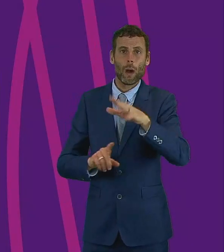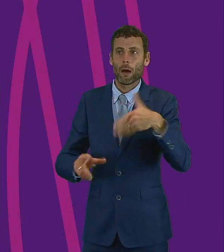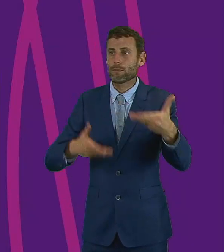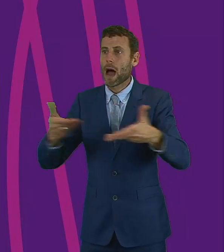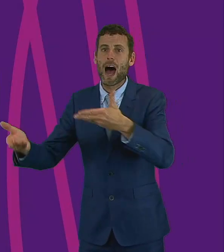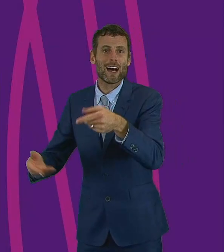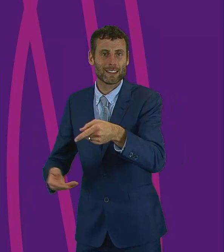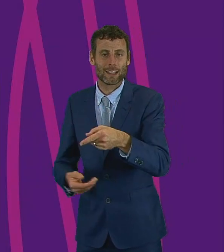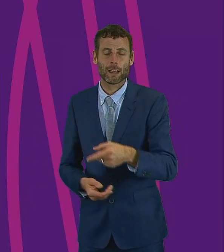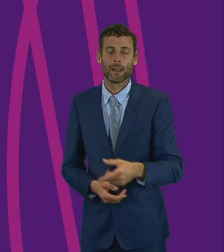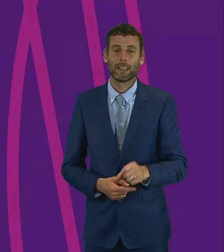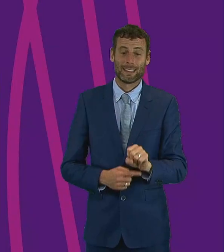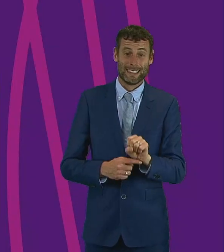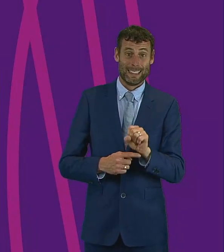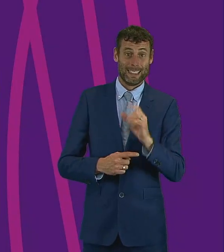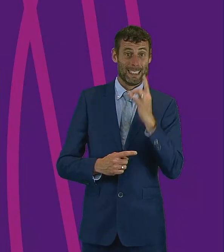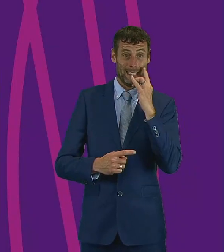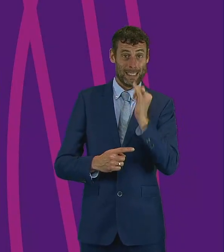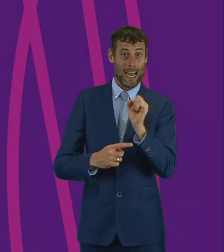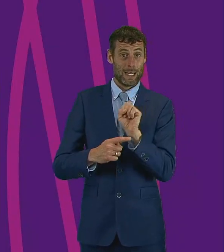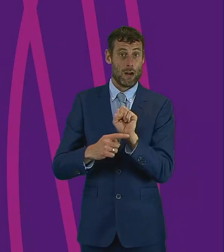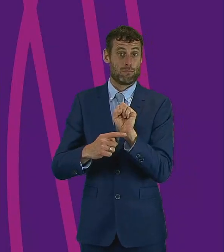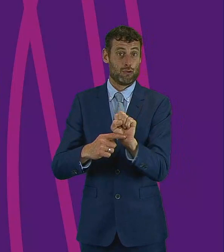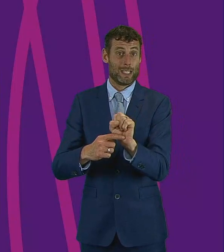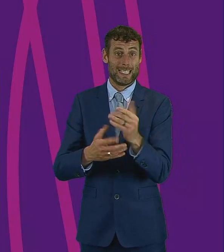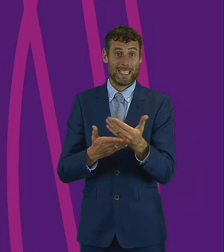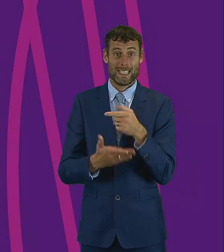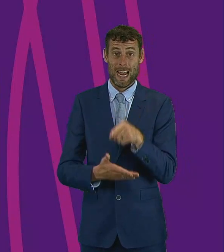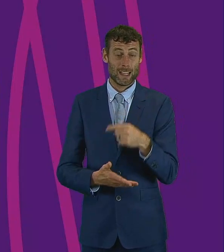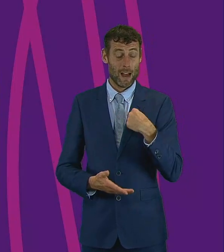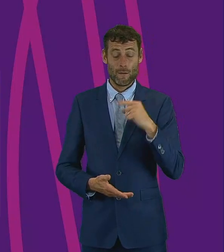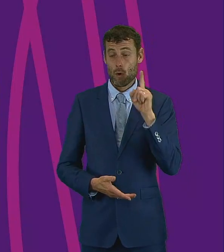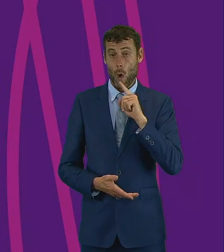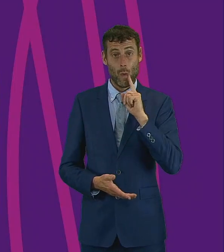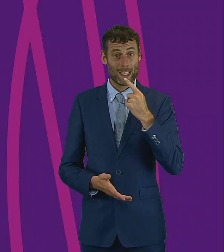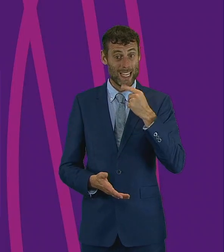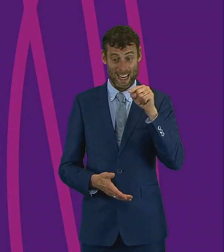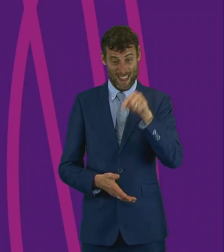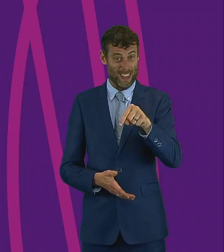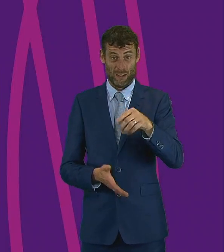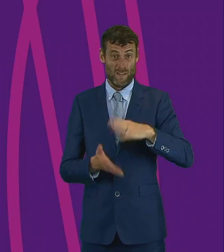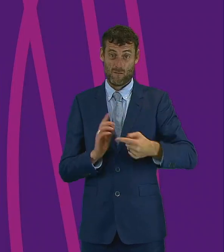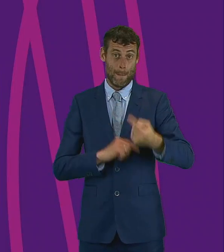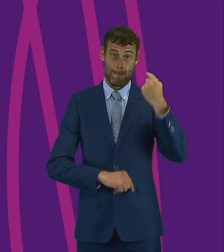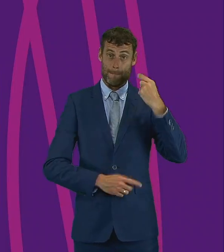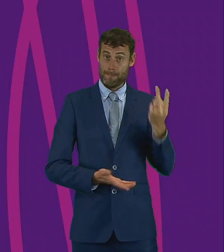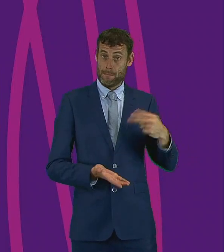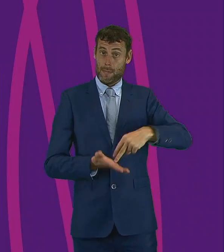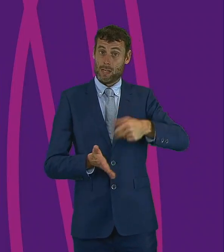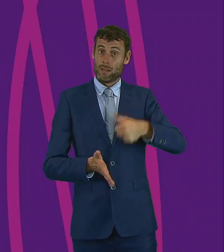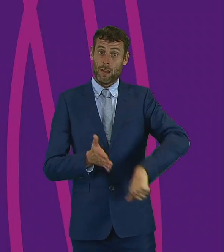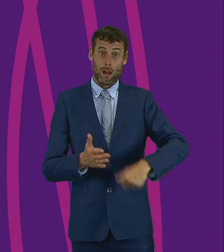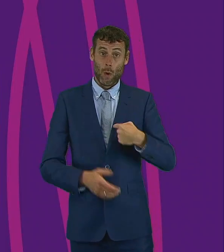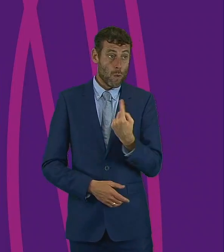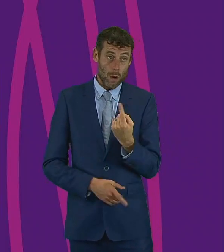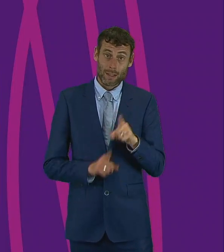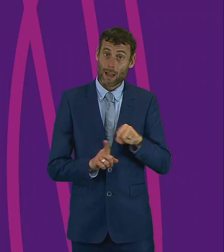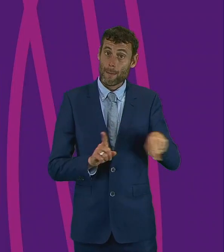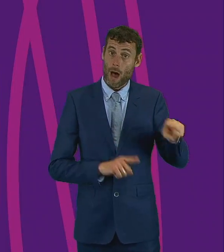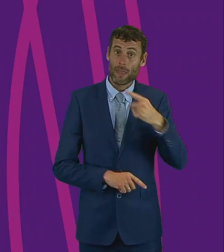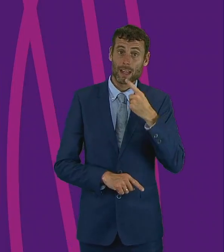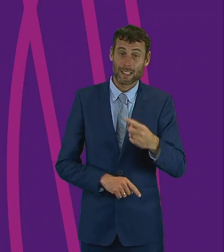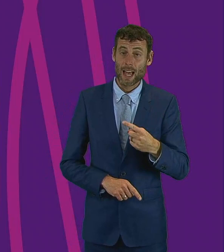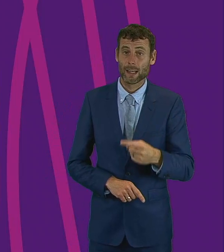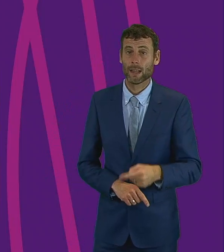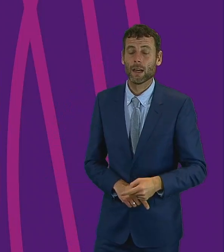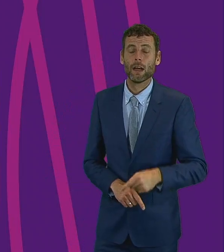Test and Protect, and I've said this right from the start, and I'm not the only one who says these things. It is not the first line of